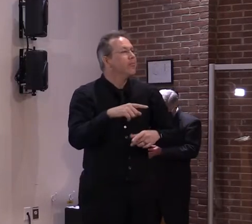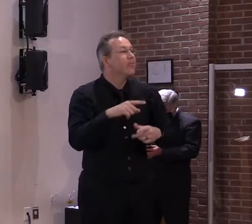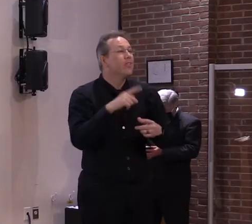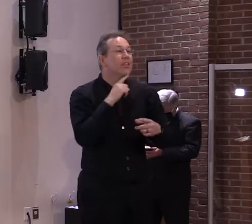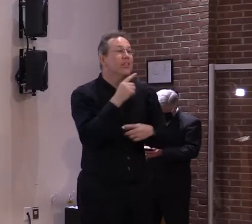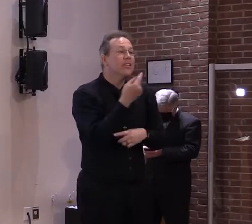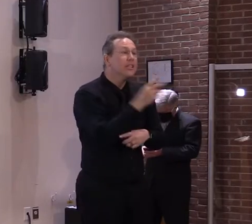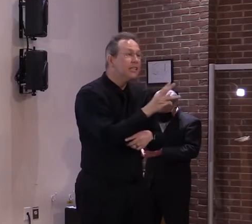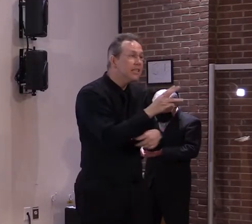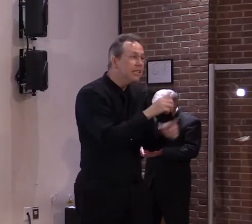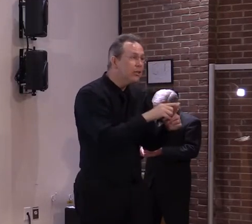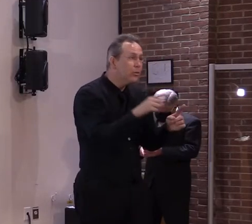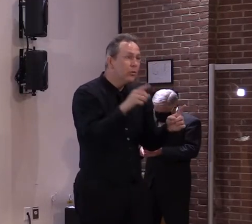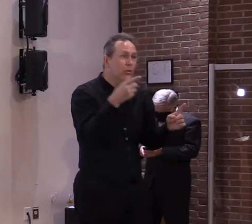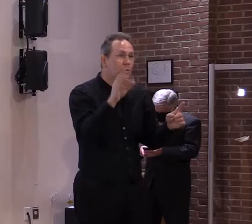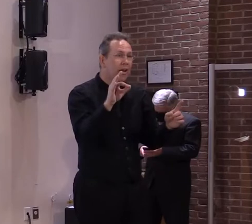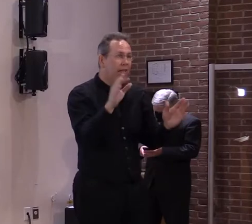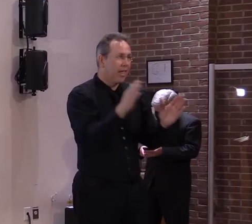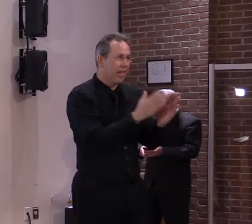chunk of it.